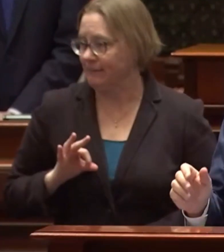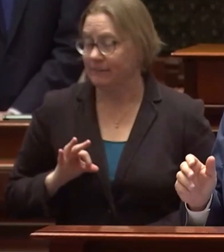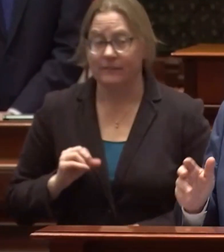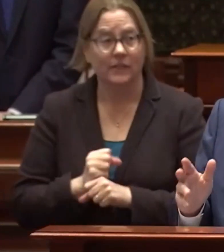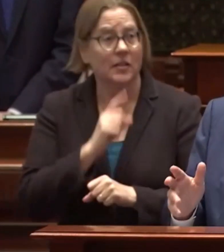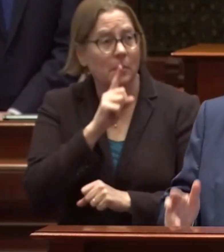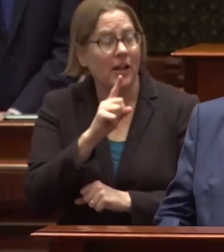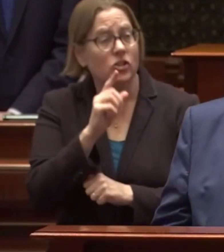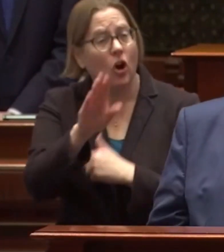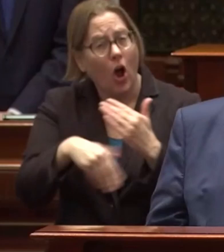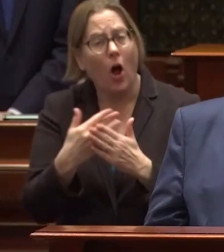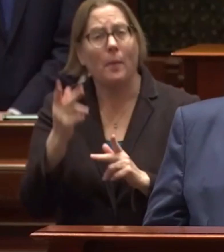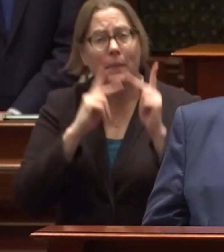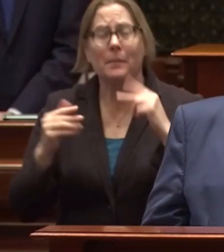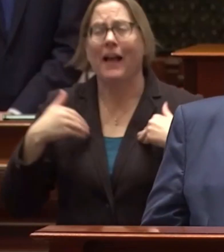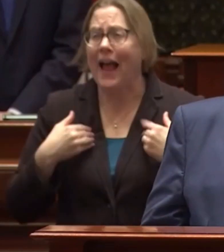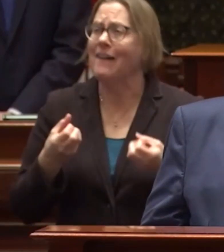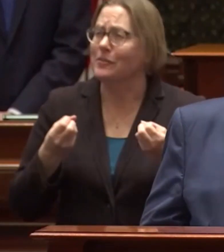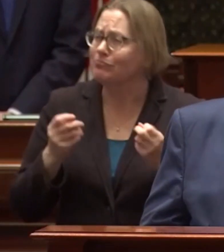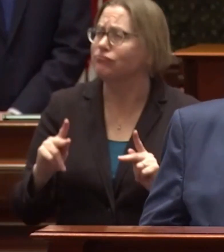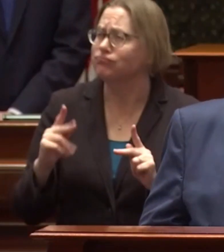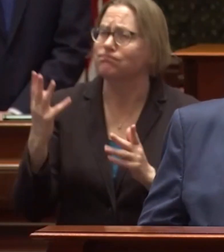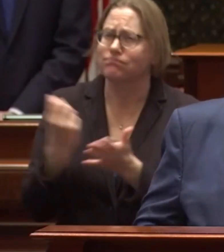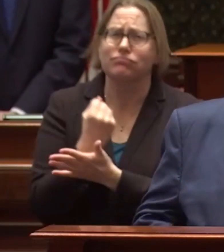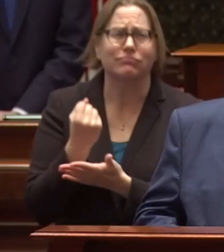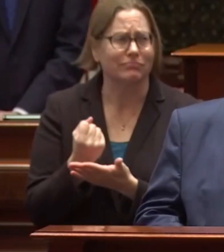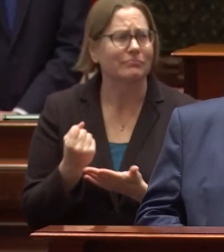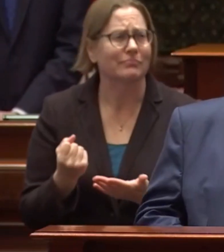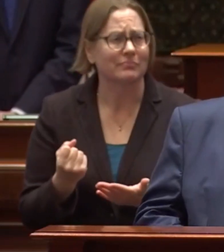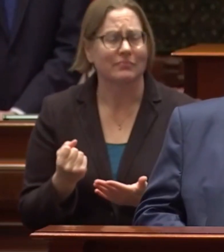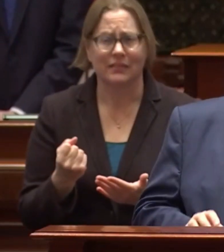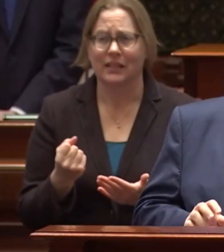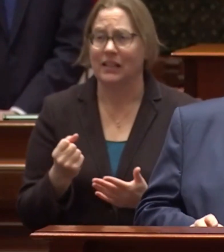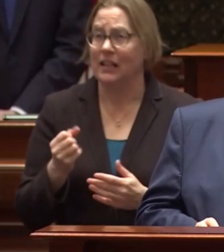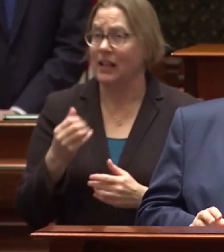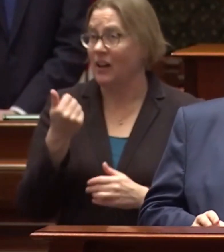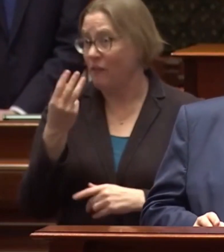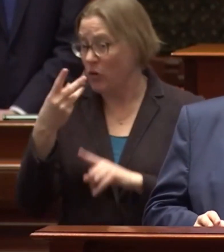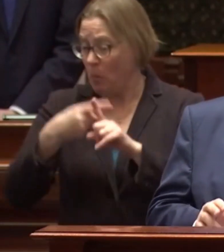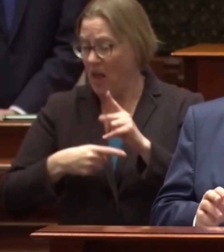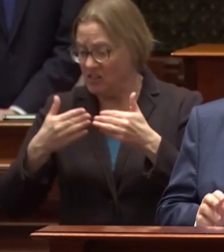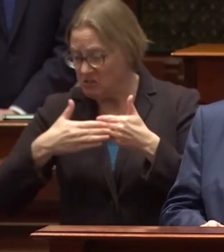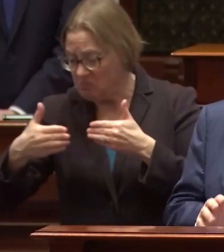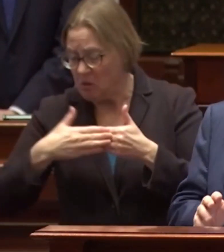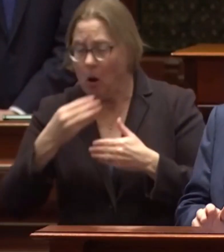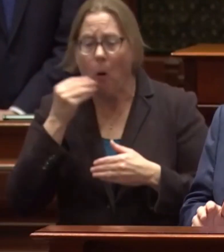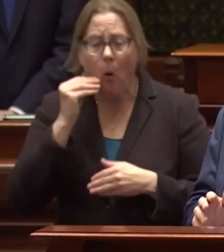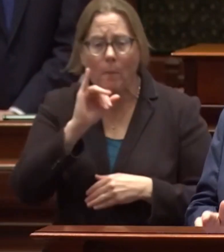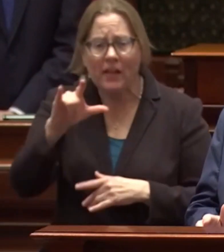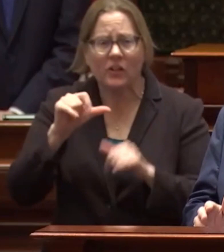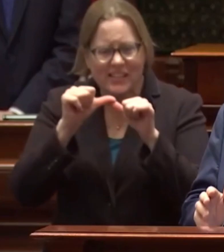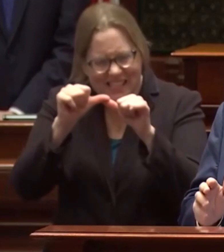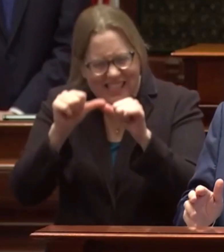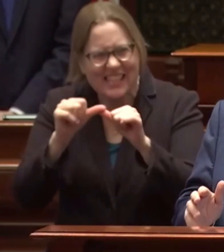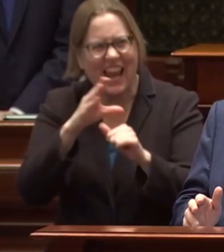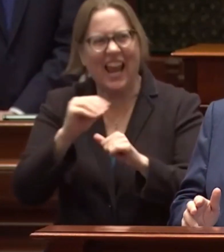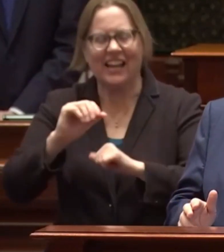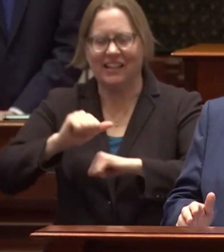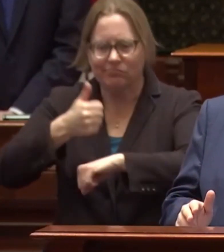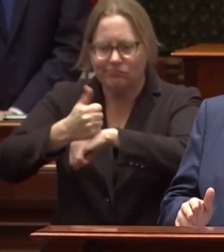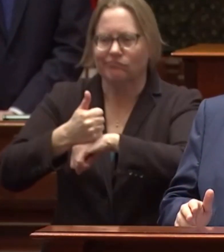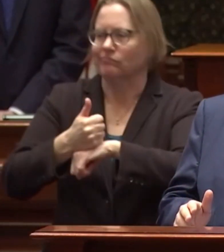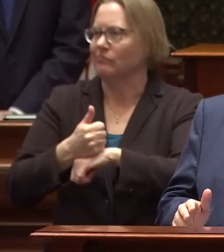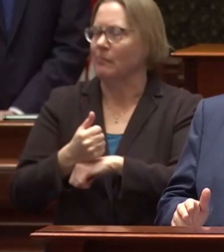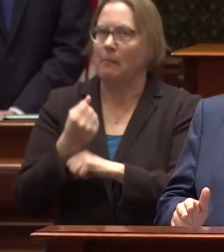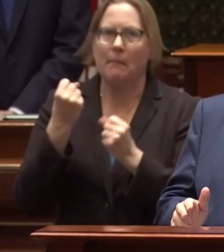person has a fighting chance. In a matter of months, Home Illinois sustained and created thousands of new shelter